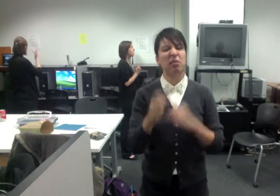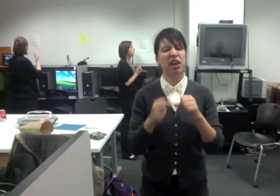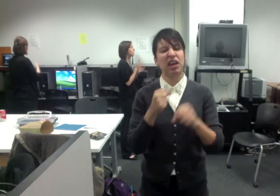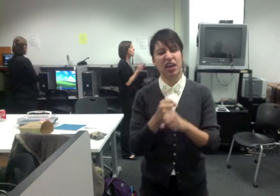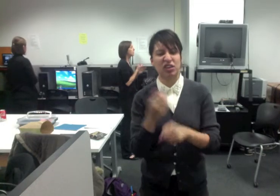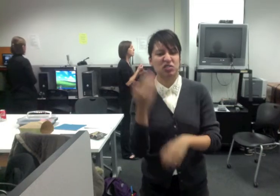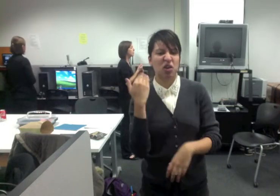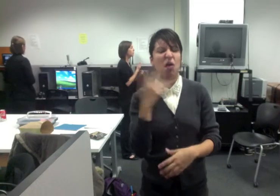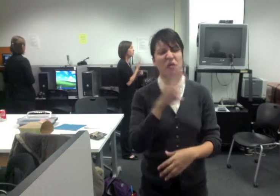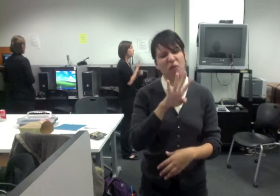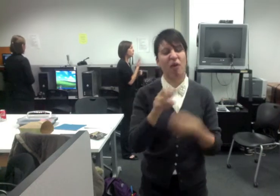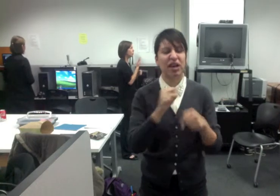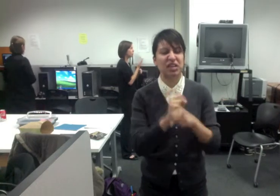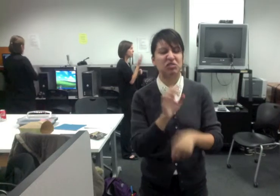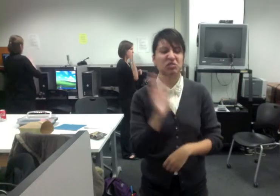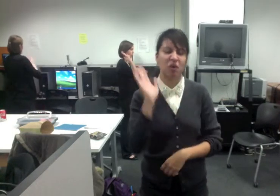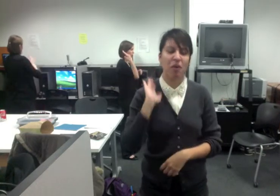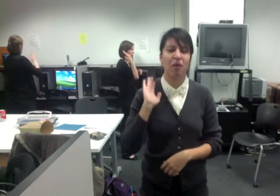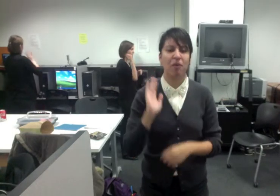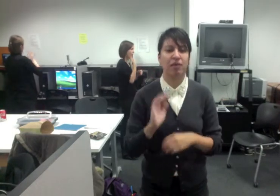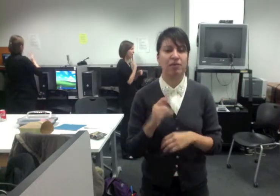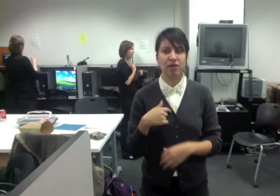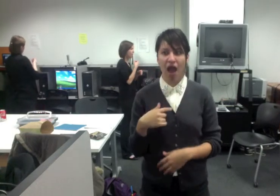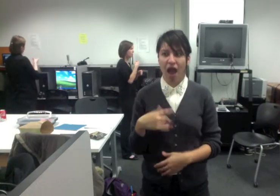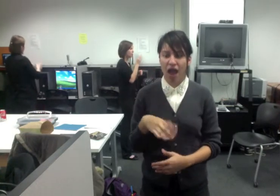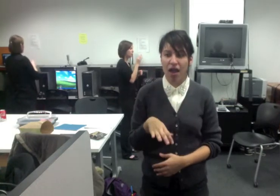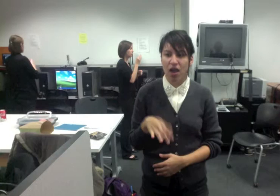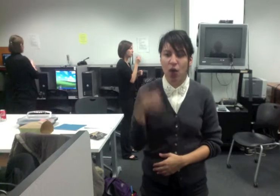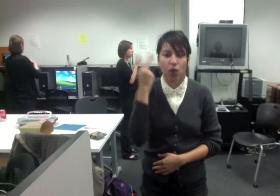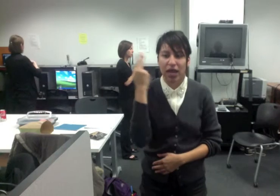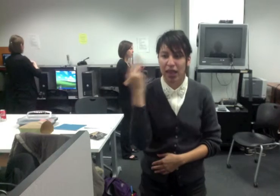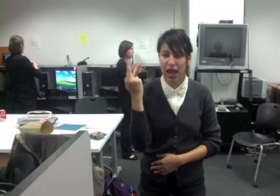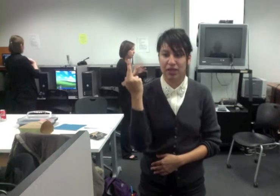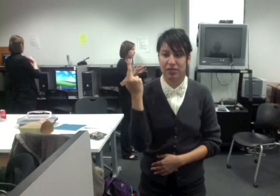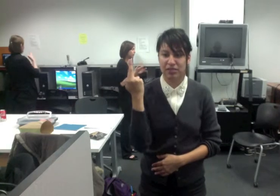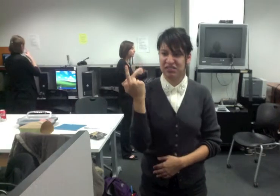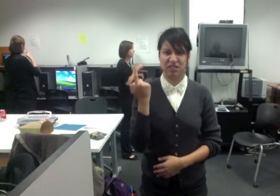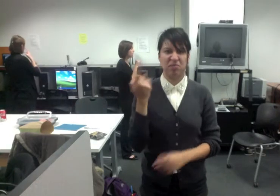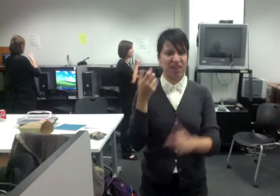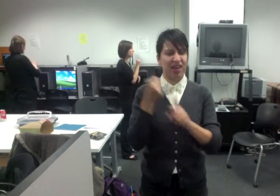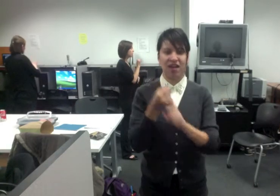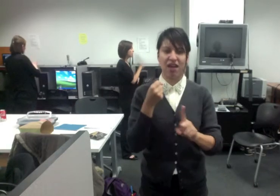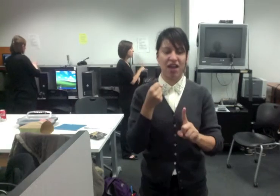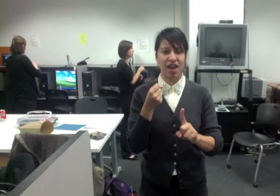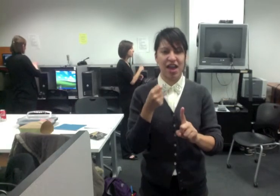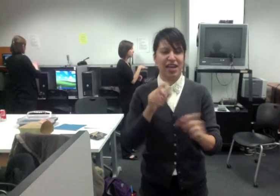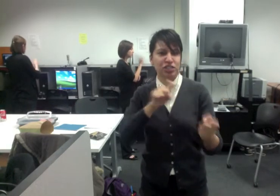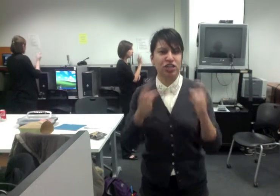discovery profoundly changed my view on how I thought the world worked, and it even profoundly changed the way in which I operated